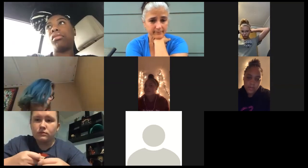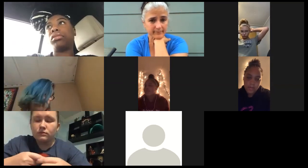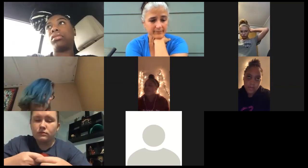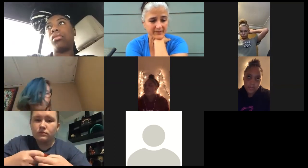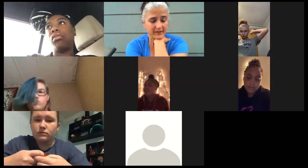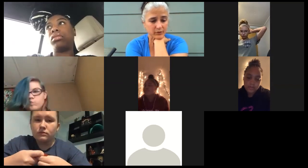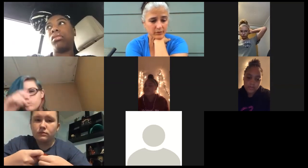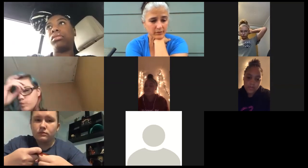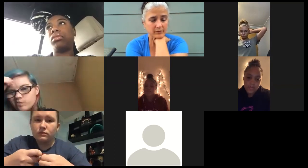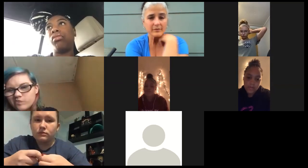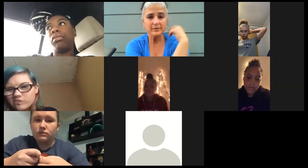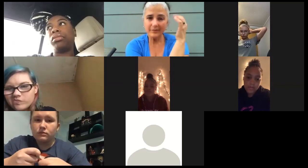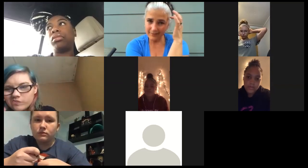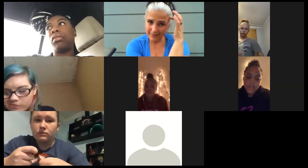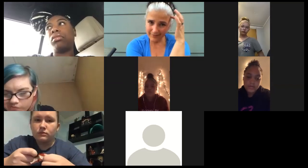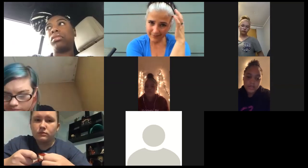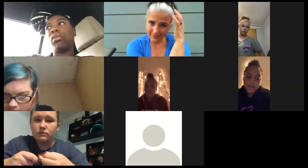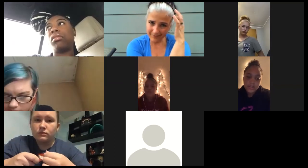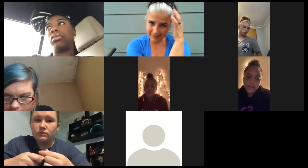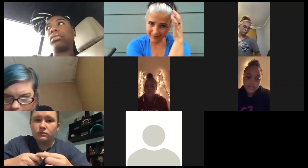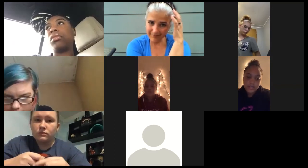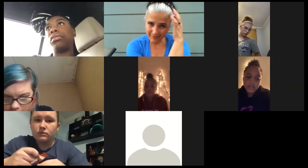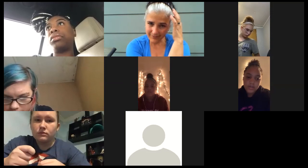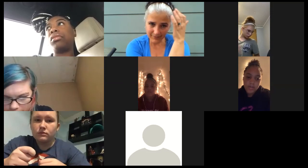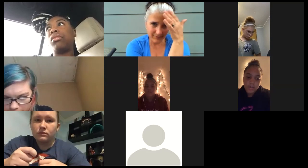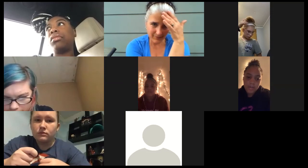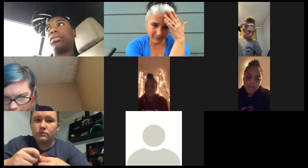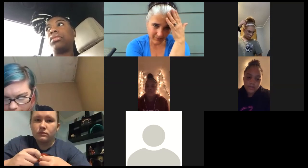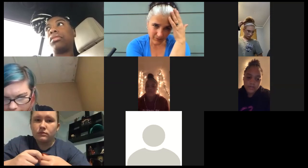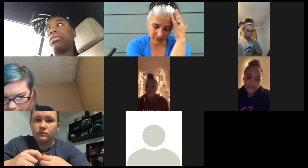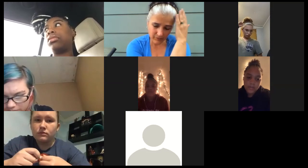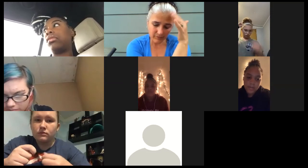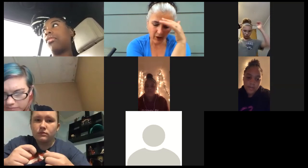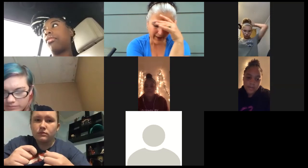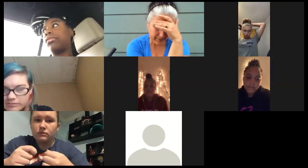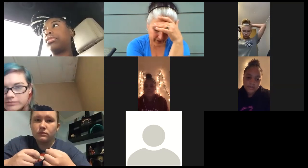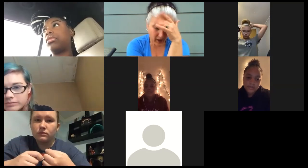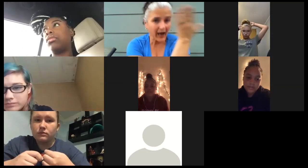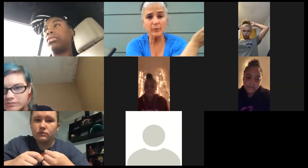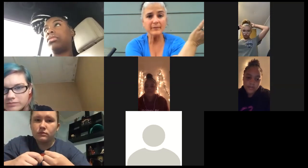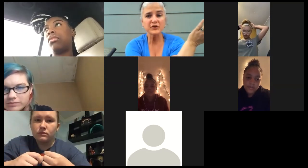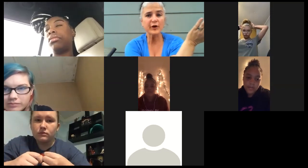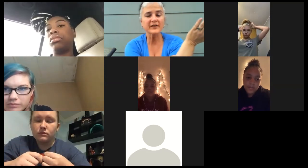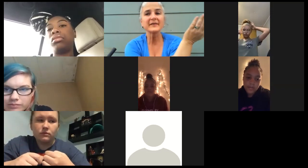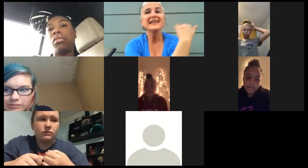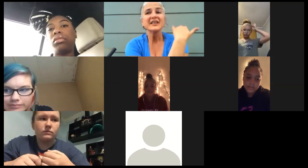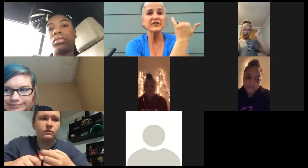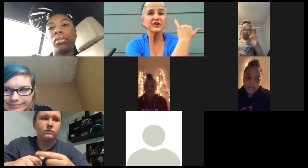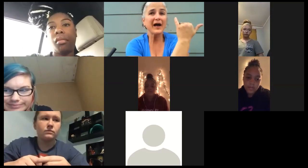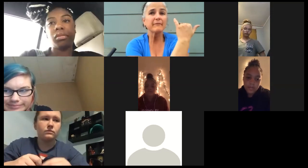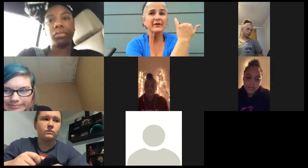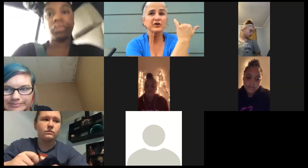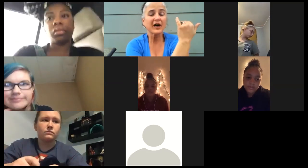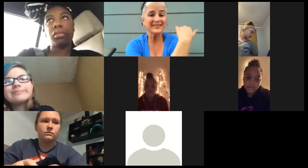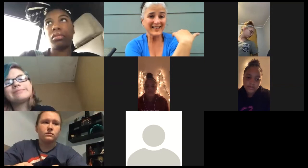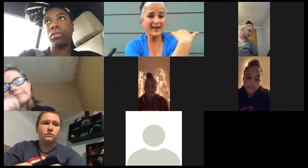Yeah, I have picked it for 10th grade, so I don't know if they're gonna give it to me. Okay, I'm sure, because I mean,